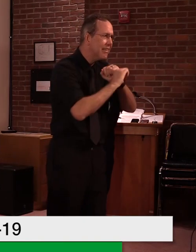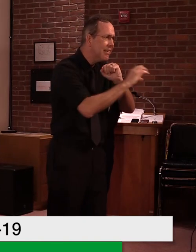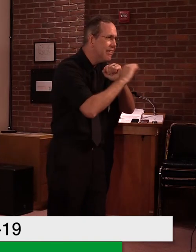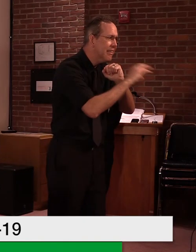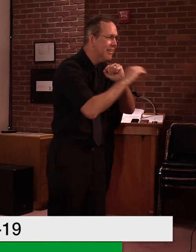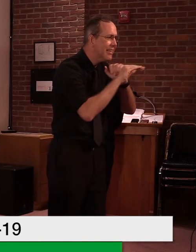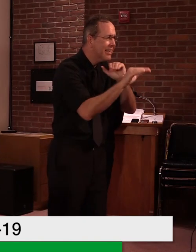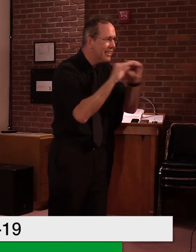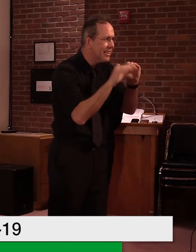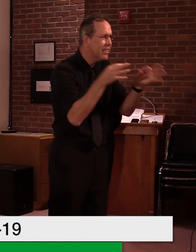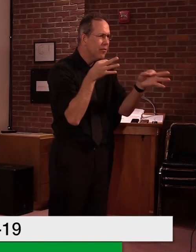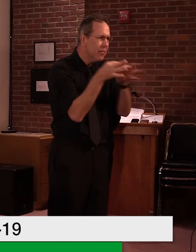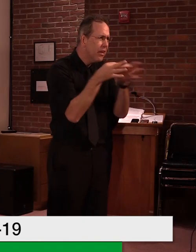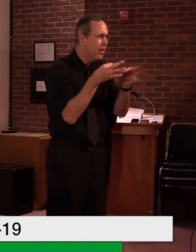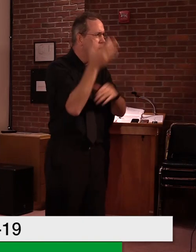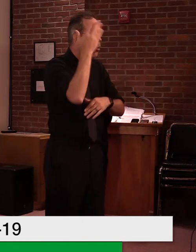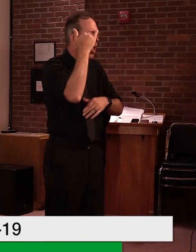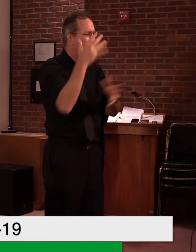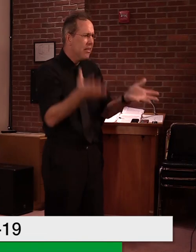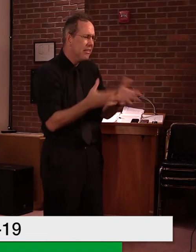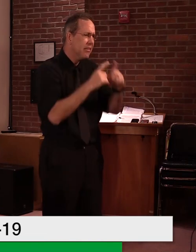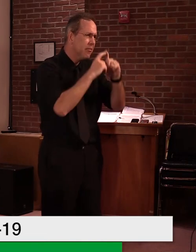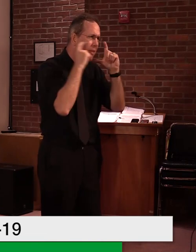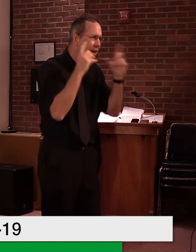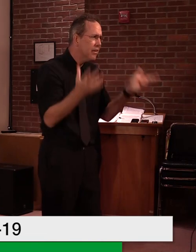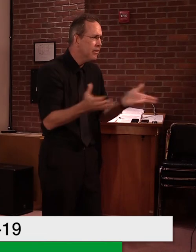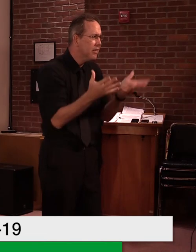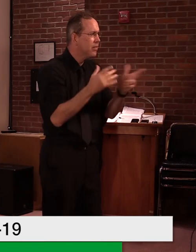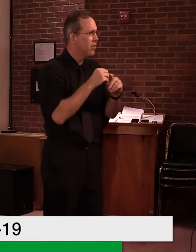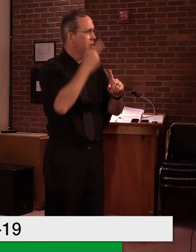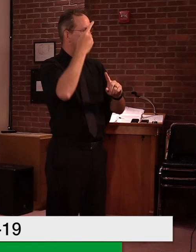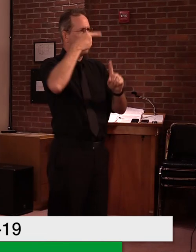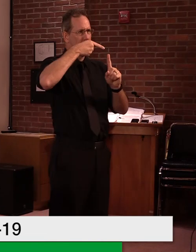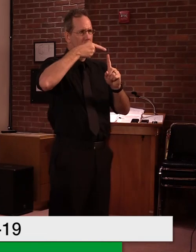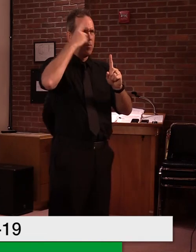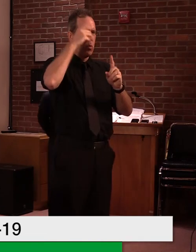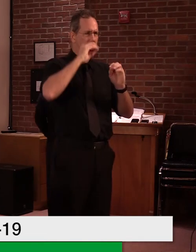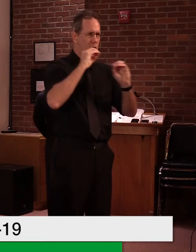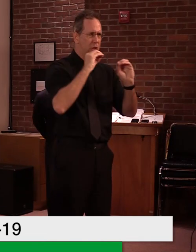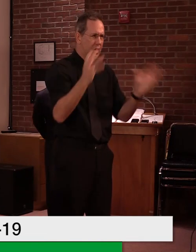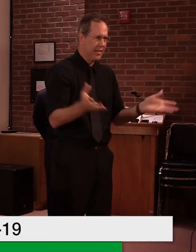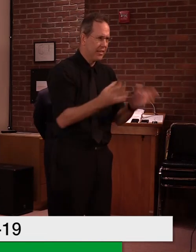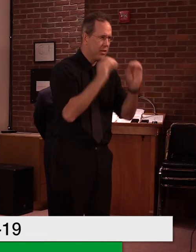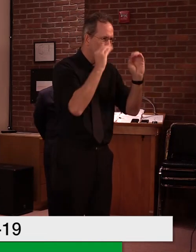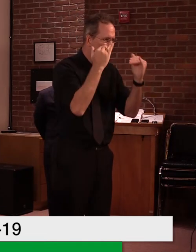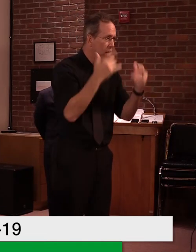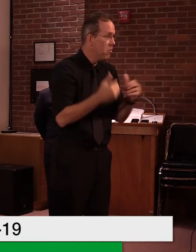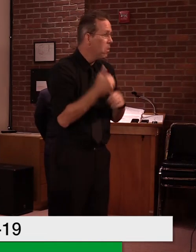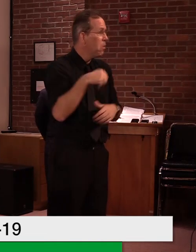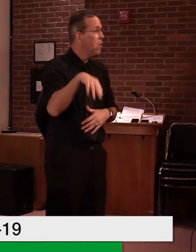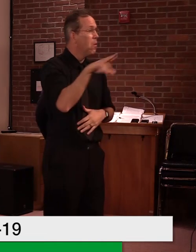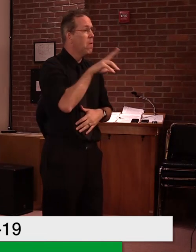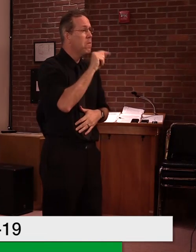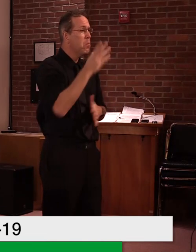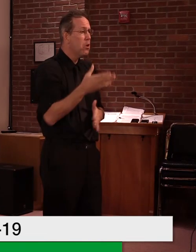ensure compliance, and Vermonters have been, I think, overwhelmingly compliant with most of the health and safety